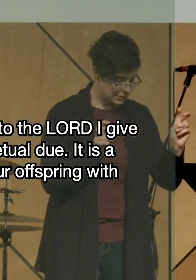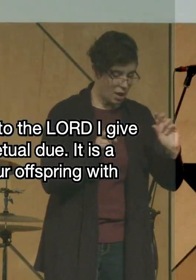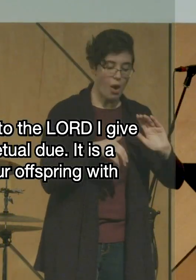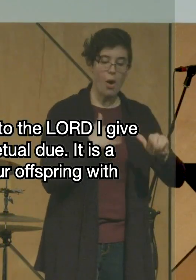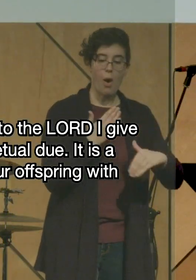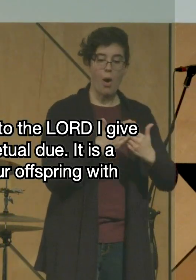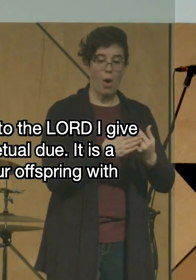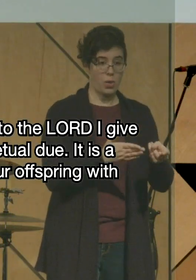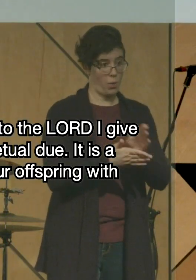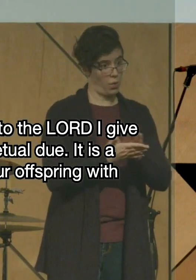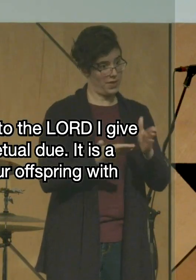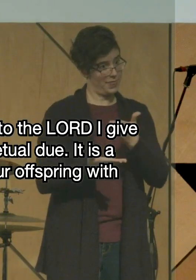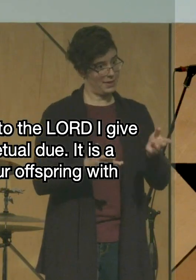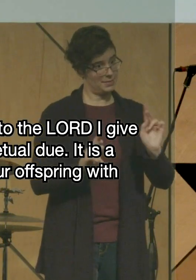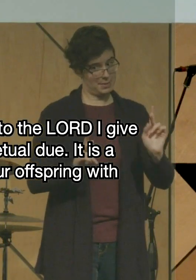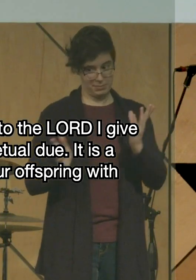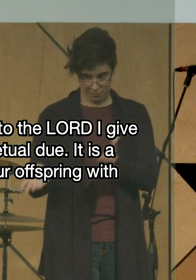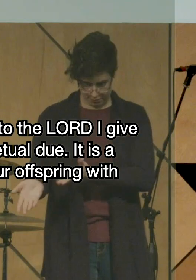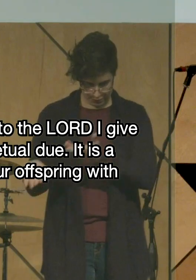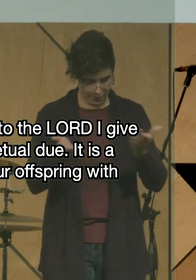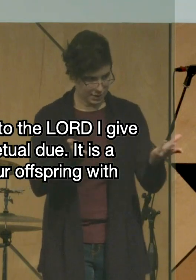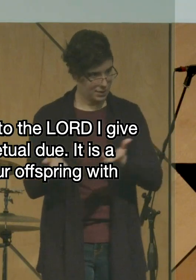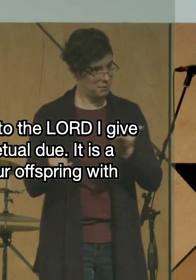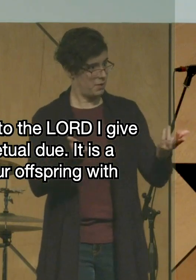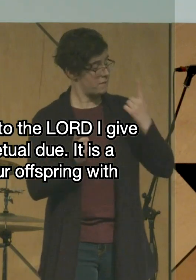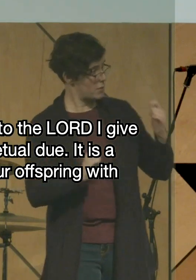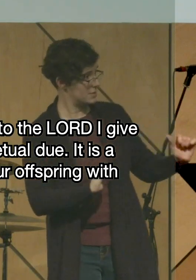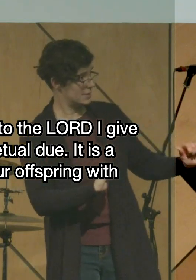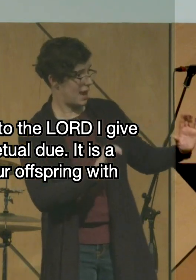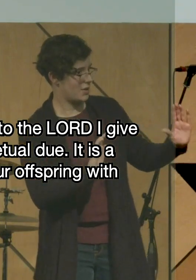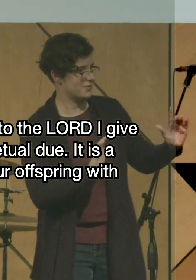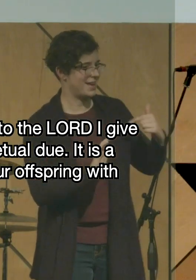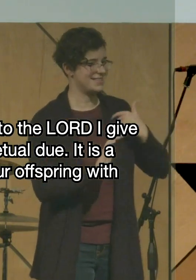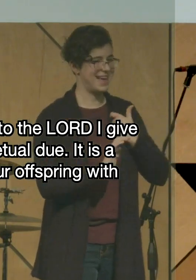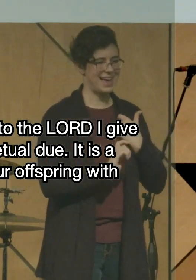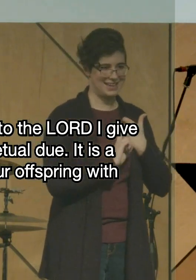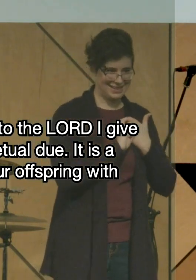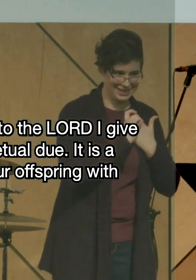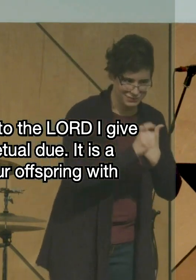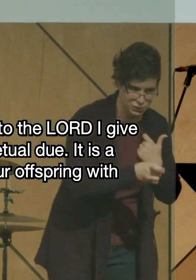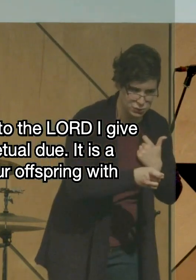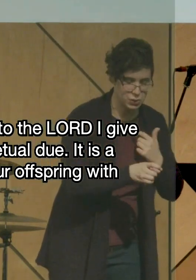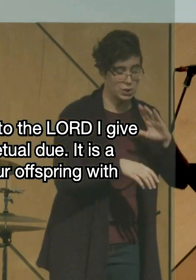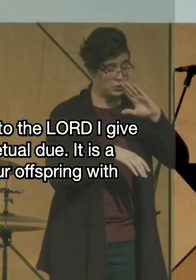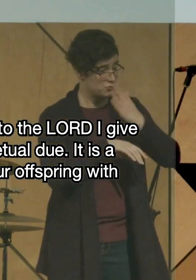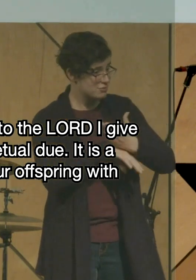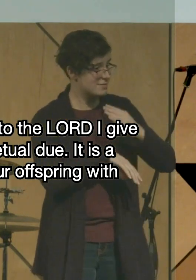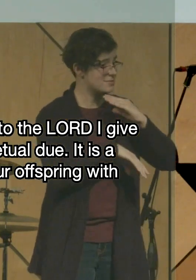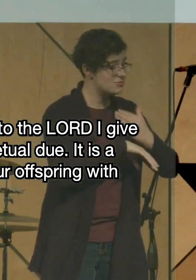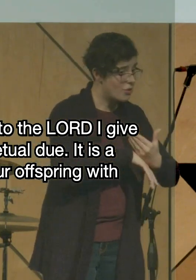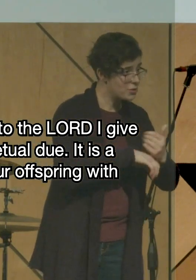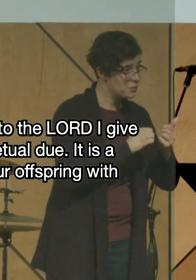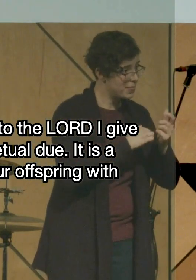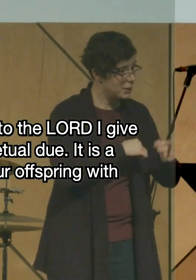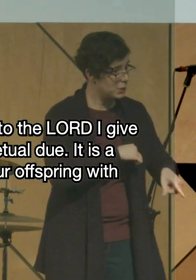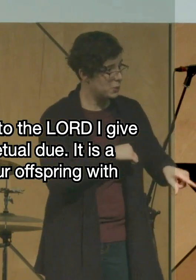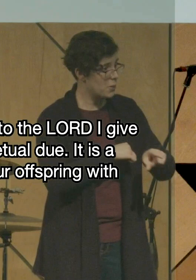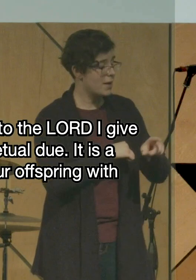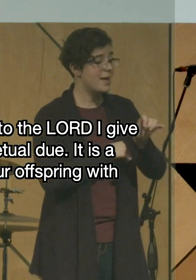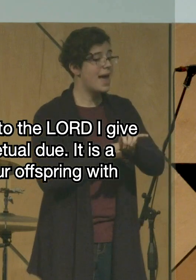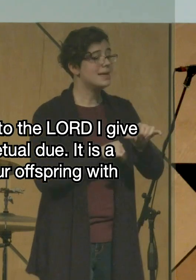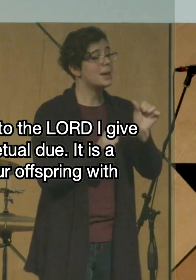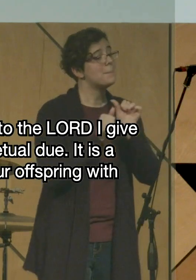holy contributions that the people of Israel present to the Lord, I give to you and to your sons and daughters with you as